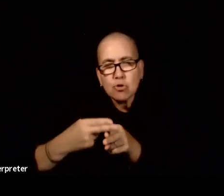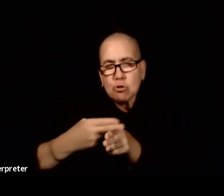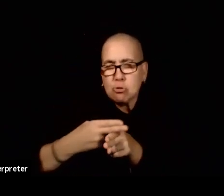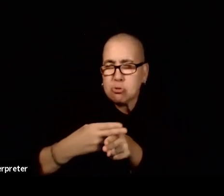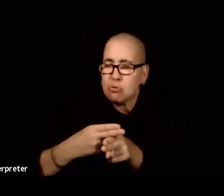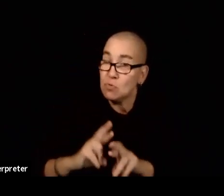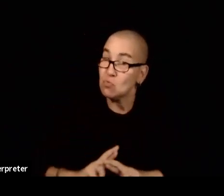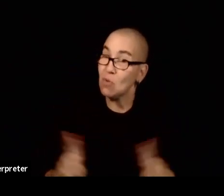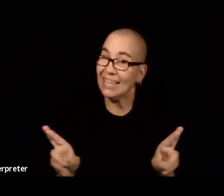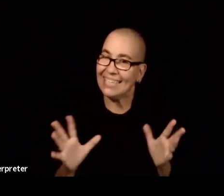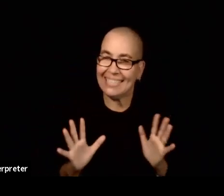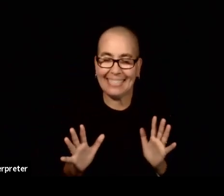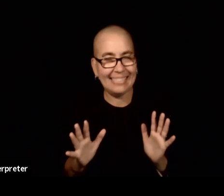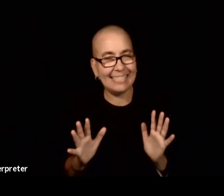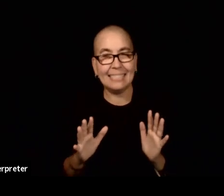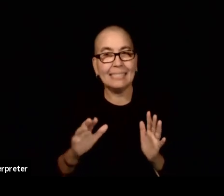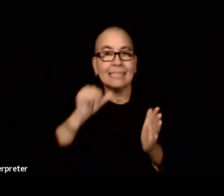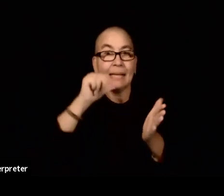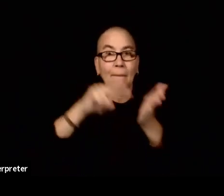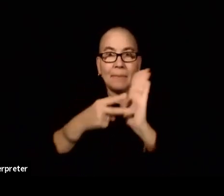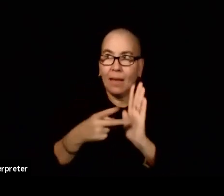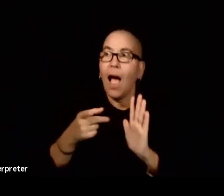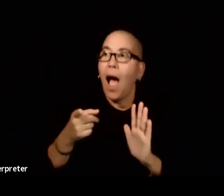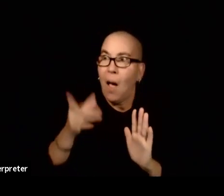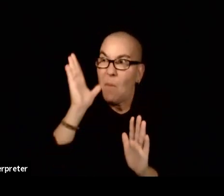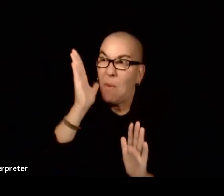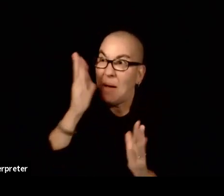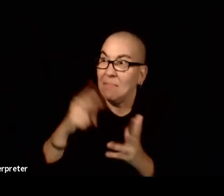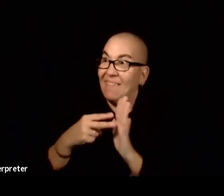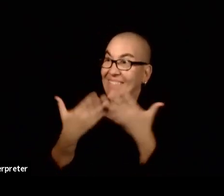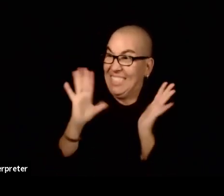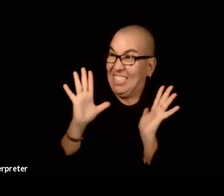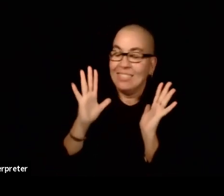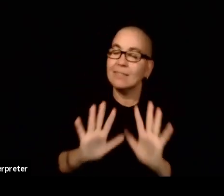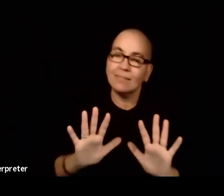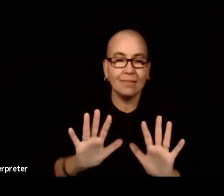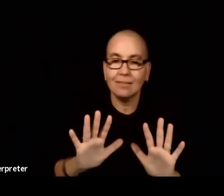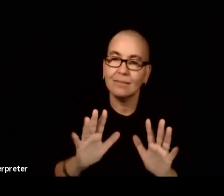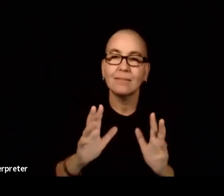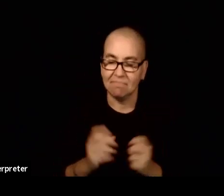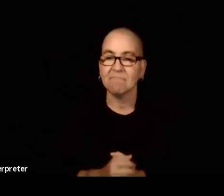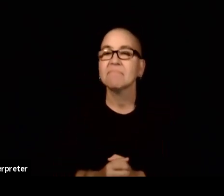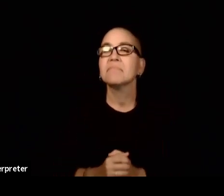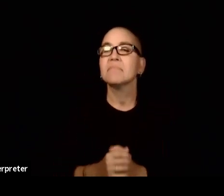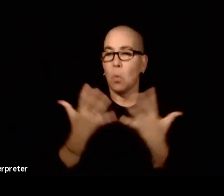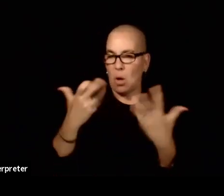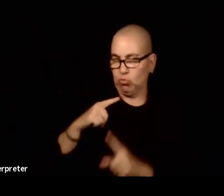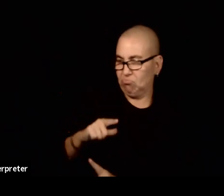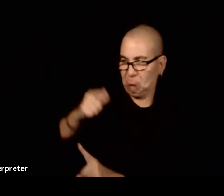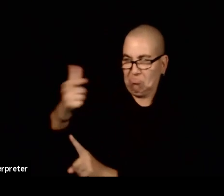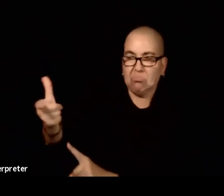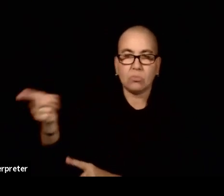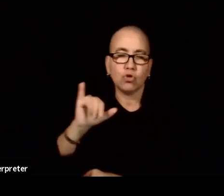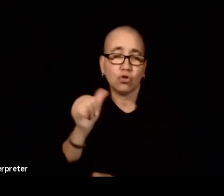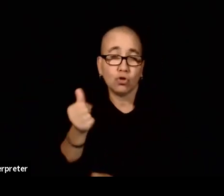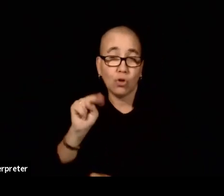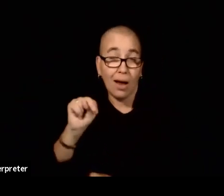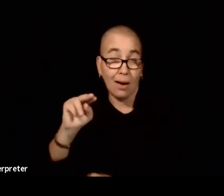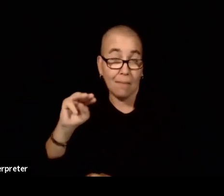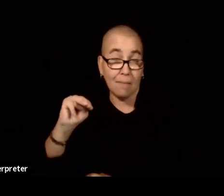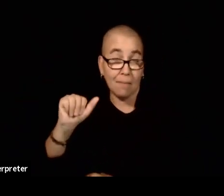give it back to you, Commissioner Malcolm. Thank you. Well, thanks, Dr. Shacker. I really appreciate you reminding us. We talk a lot